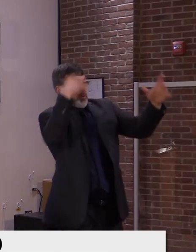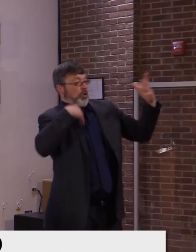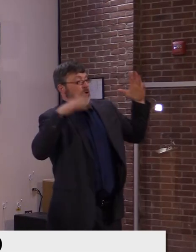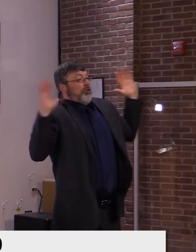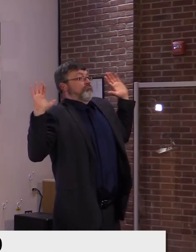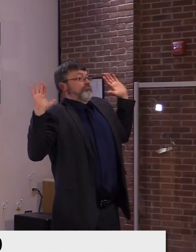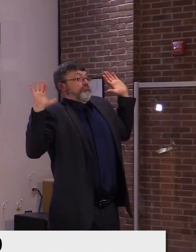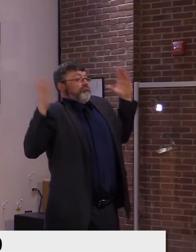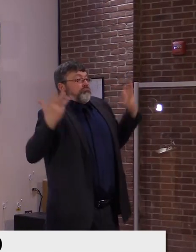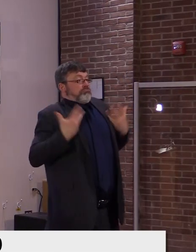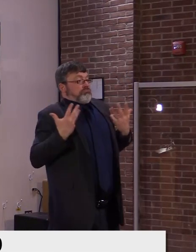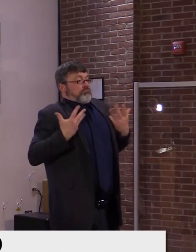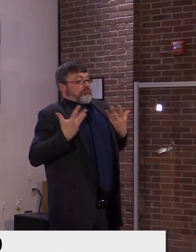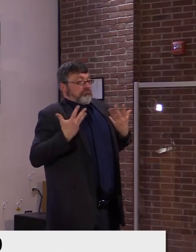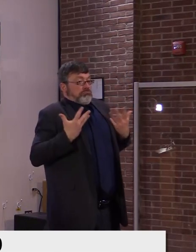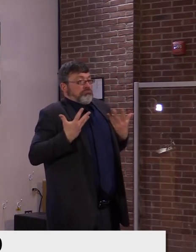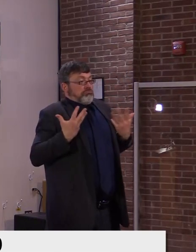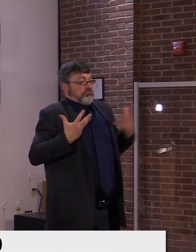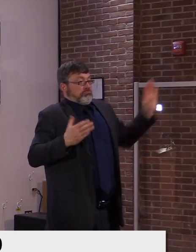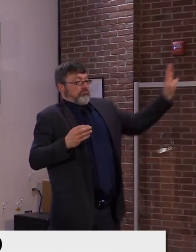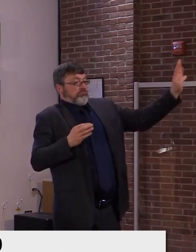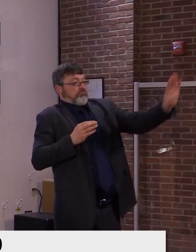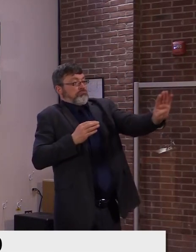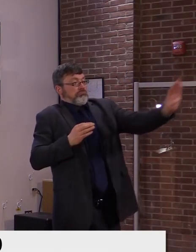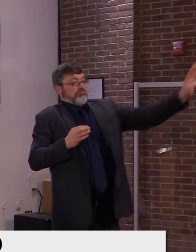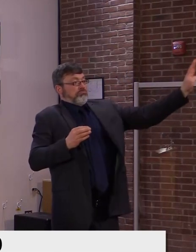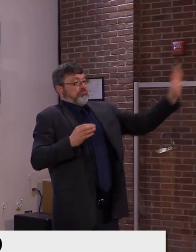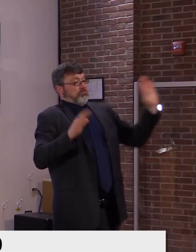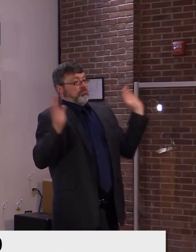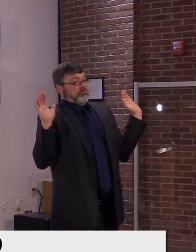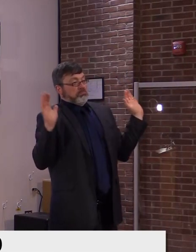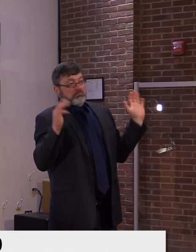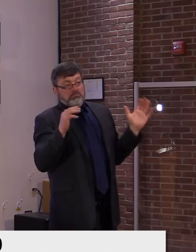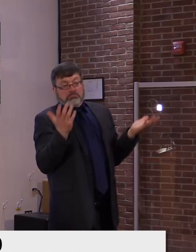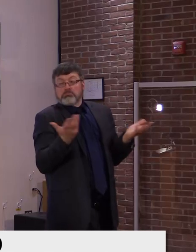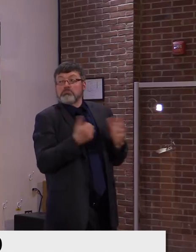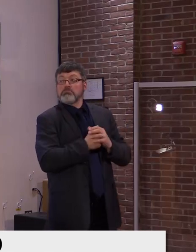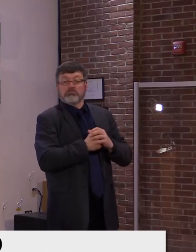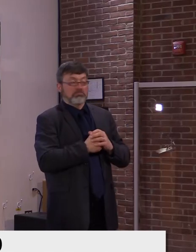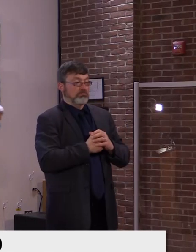that is going to come out from the ACIP. So